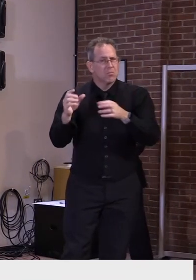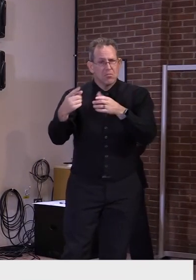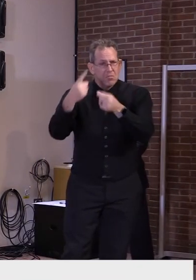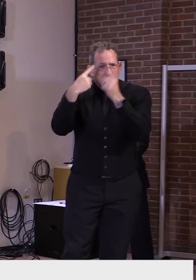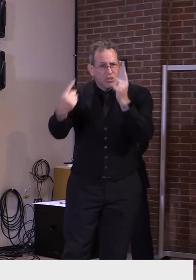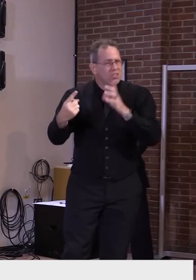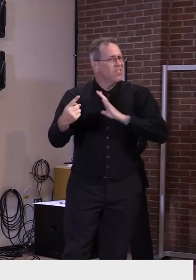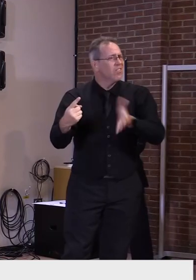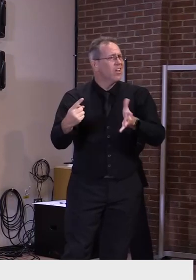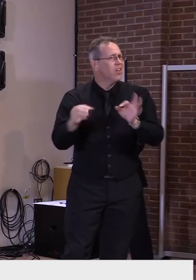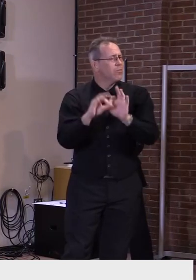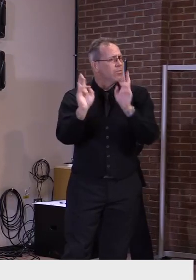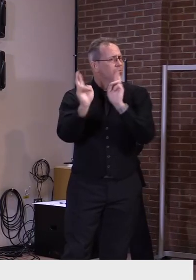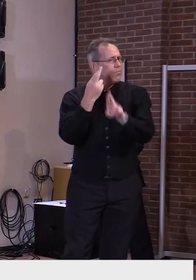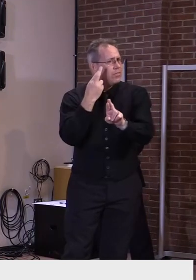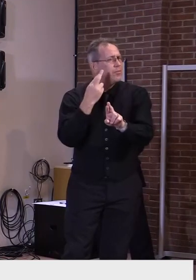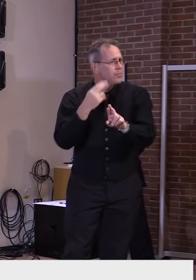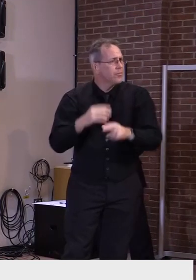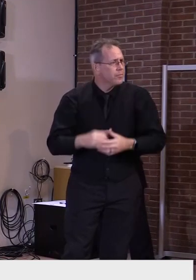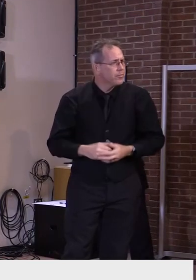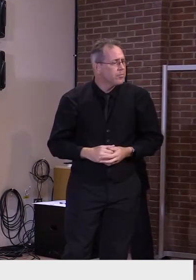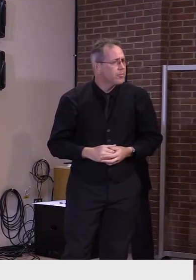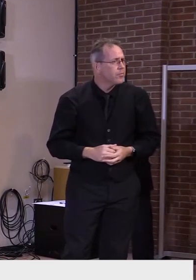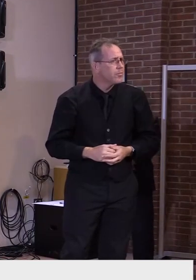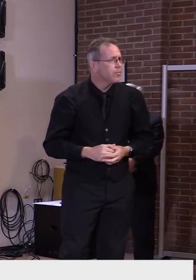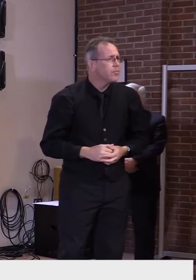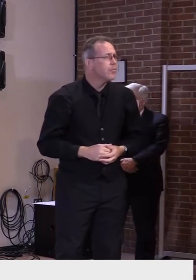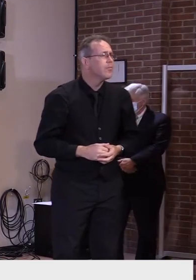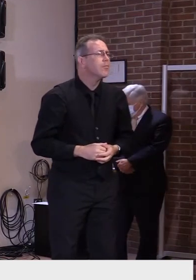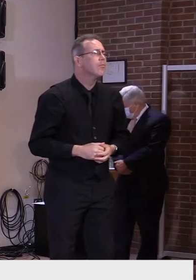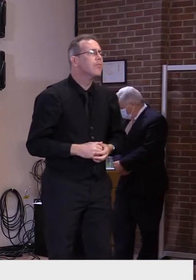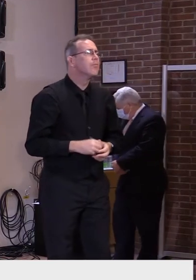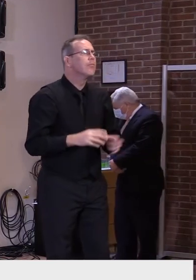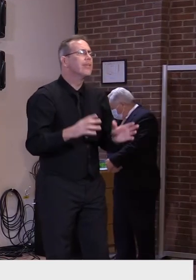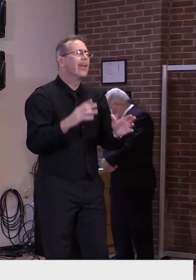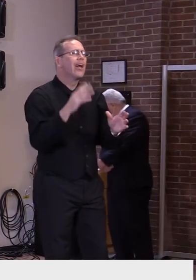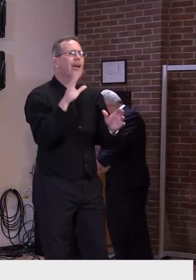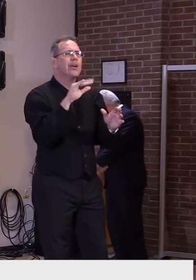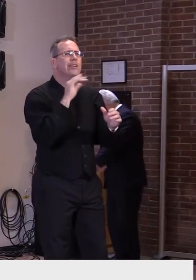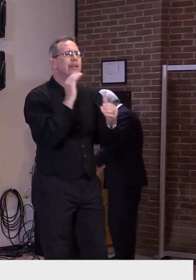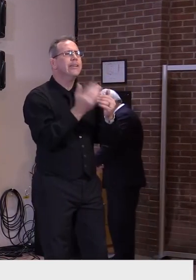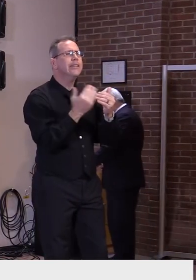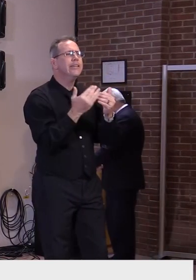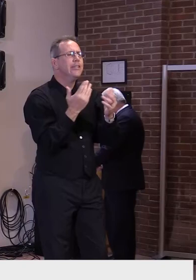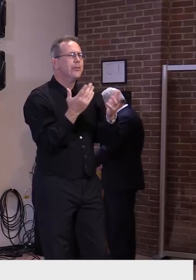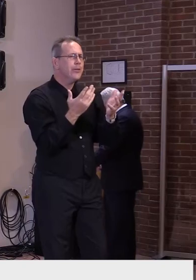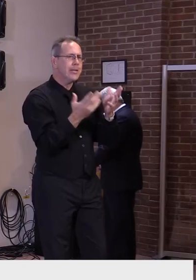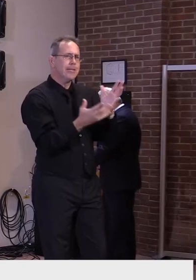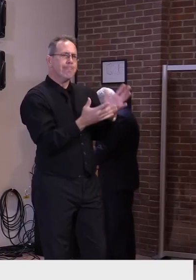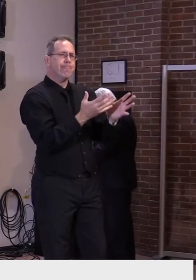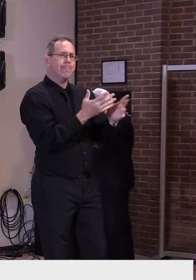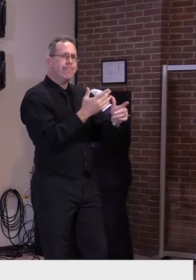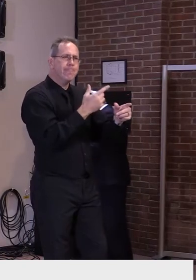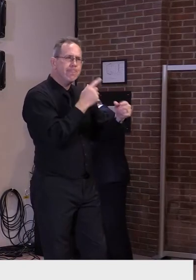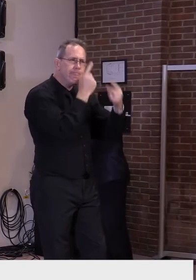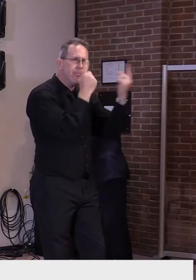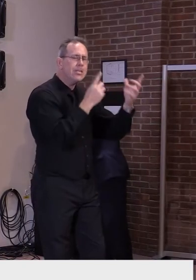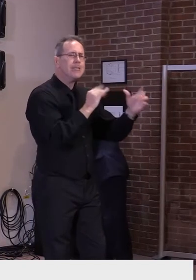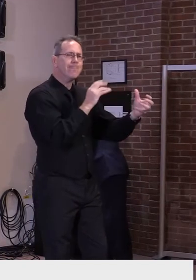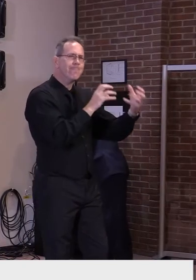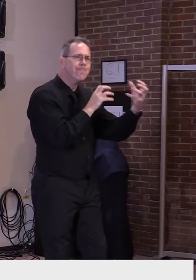day. So again, I know it's difficult. Everyone is under an incredible amount of